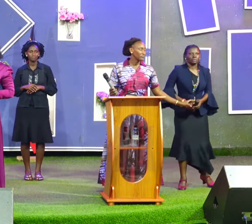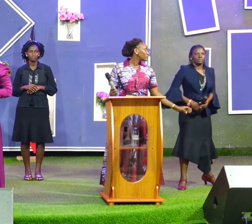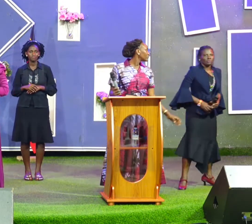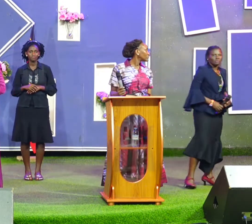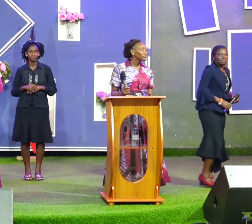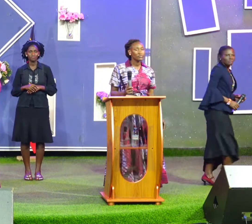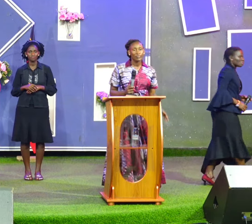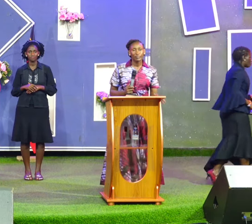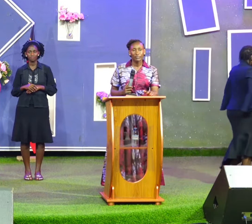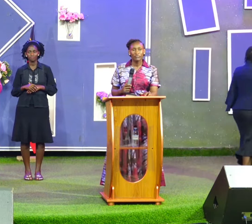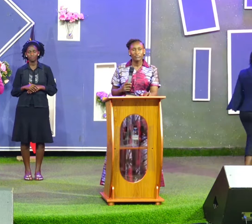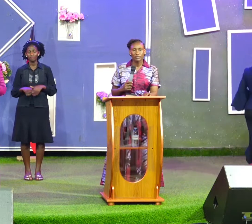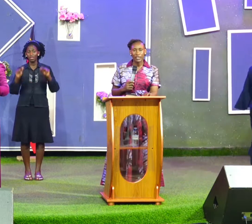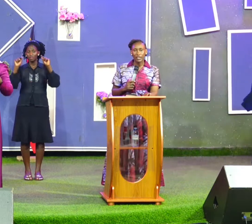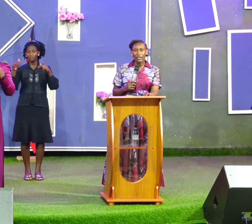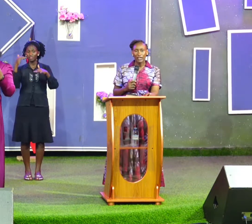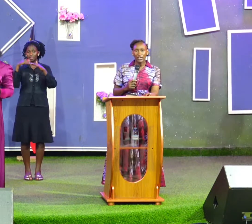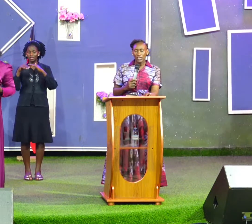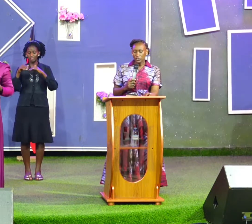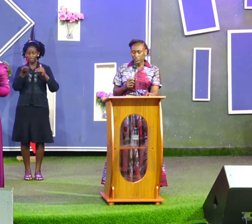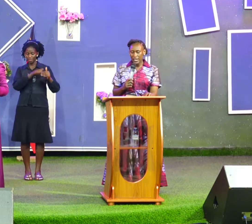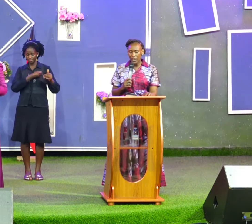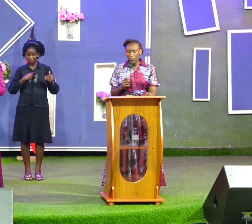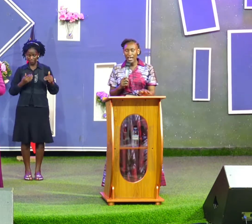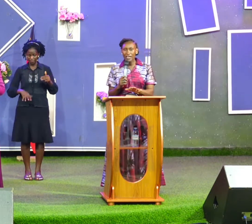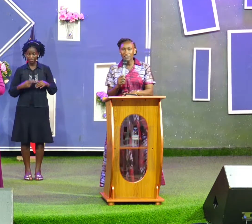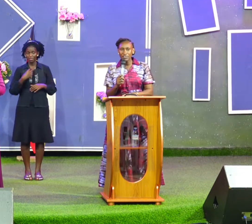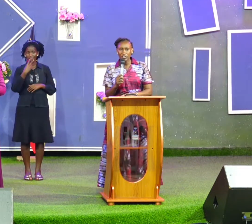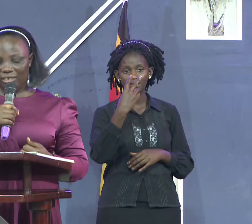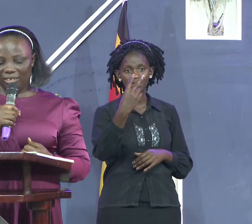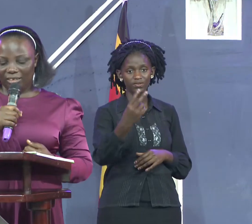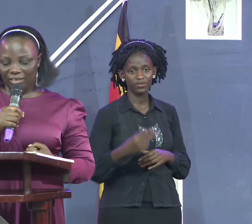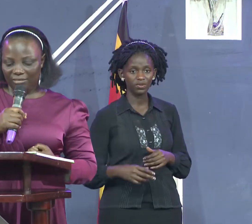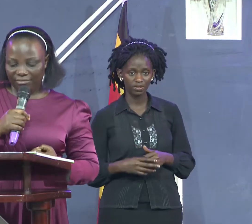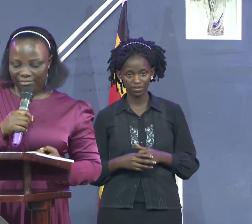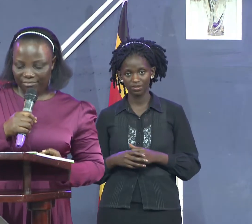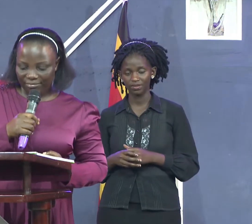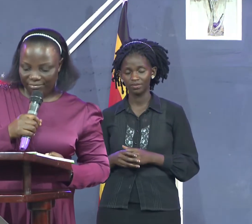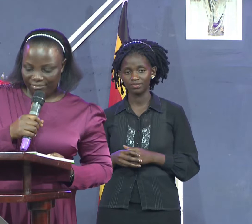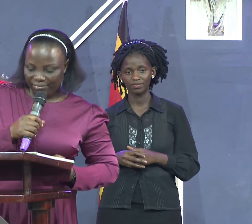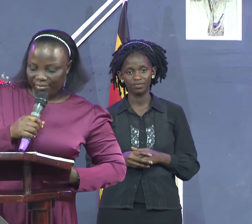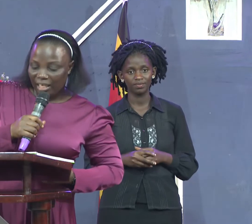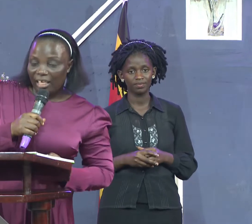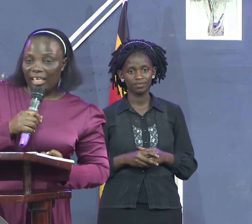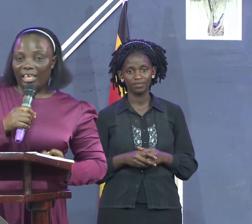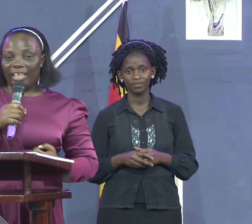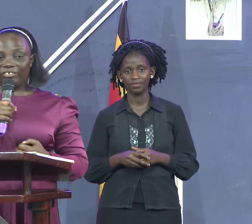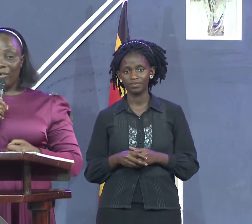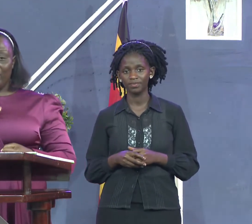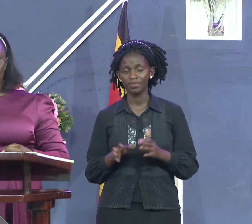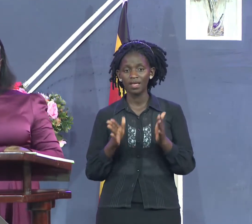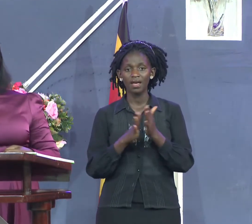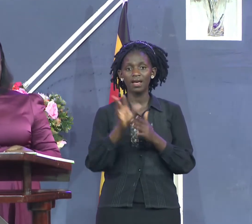Olwaleero tuli mu ddoboozi lya maama. Today we are in this conference for the mother's voice.